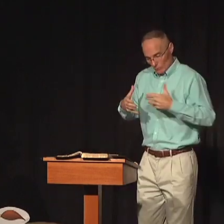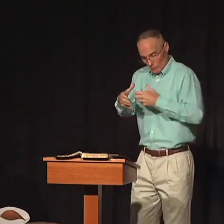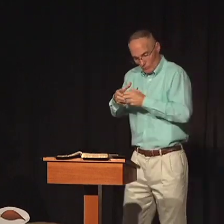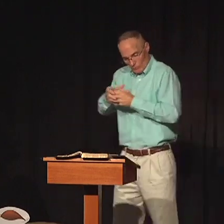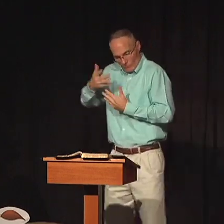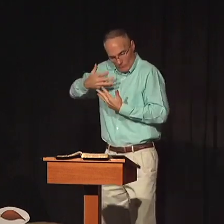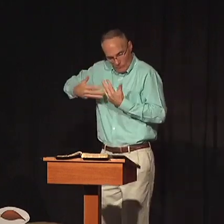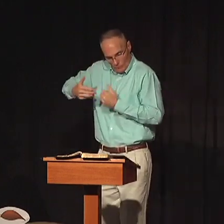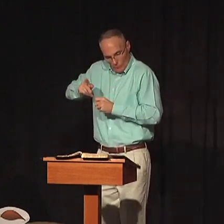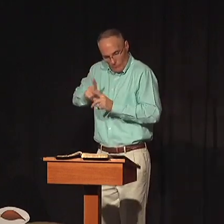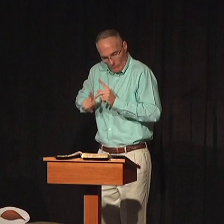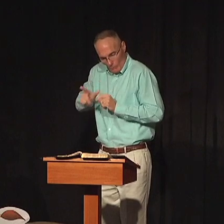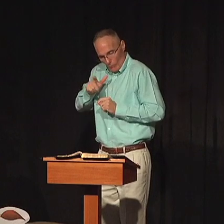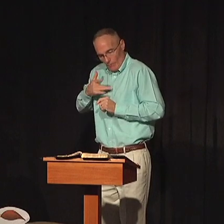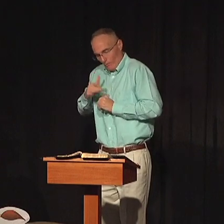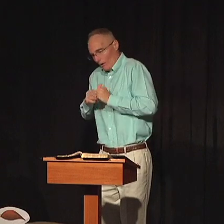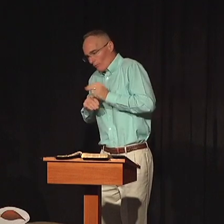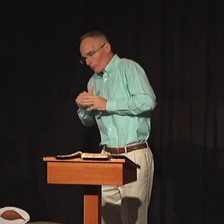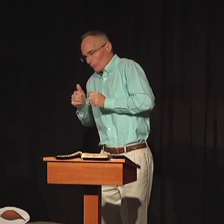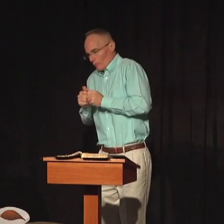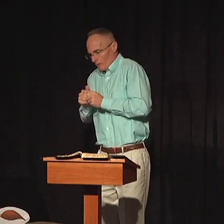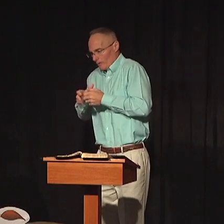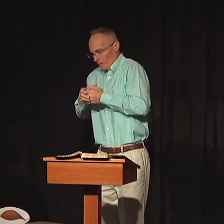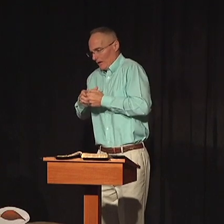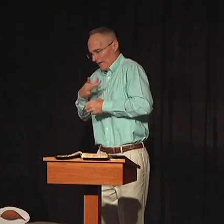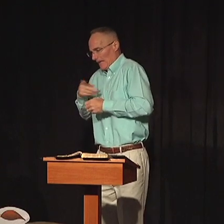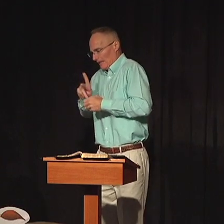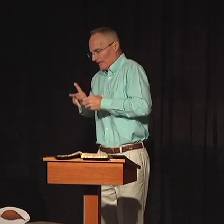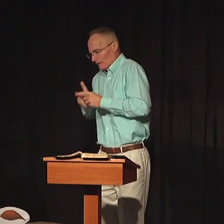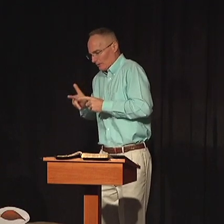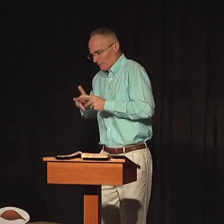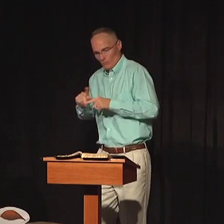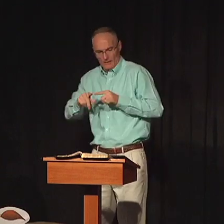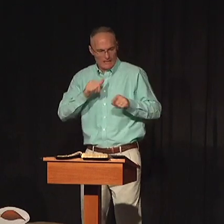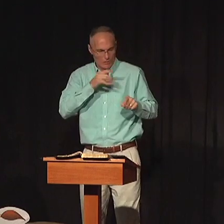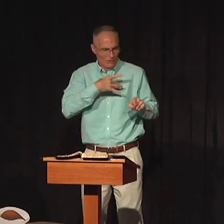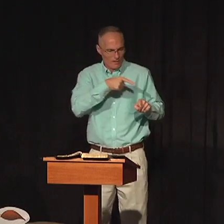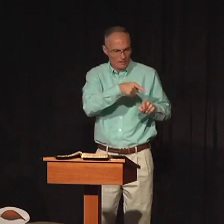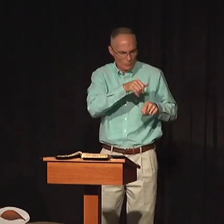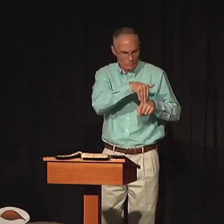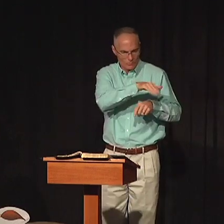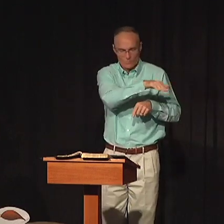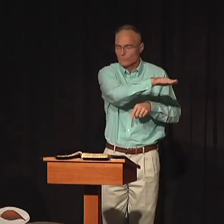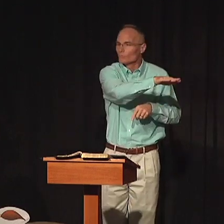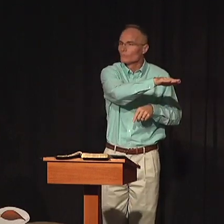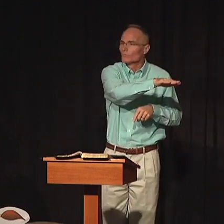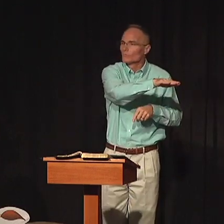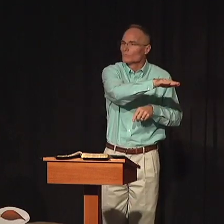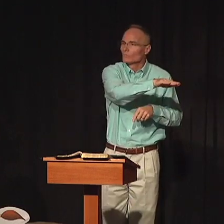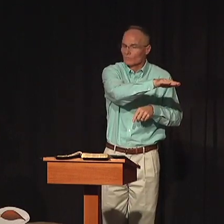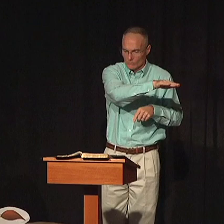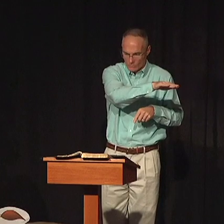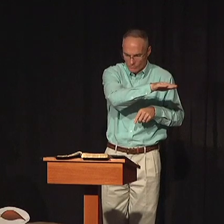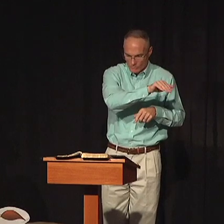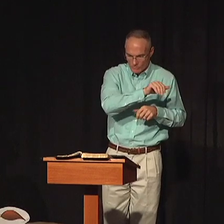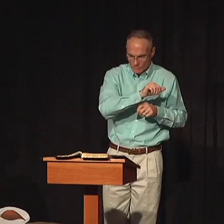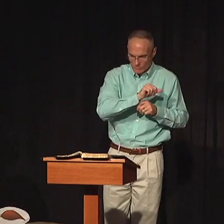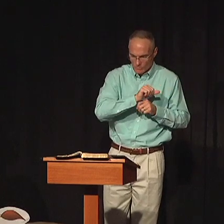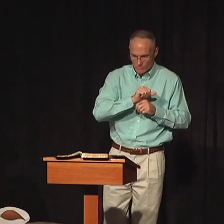Or do we tend to socialize with people that we feel comfortable with? Oh, I like these kind of people. I don't really like that kind, so I'm not going to be with